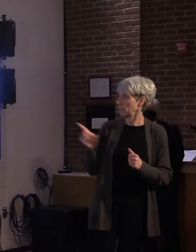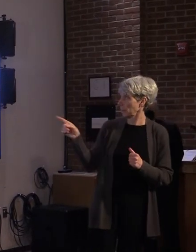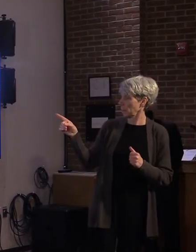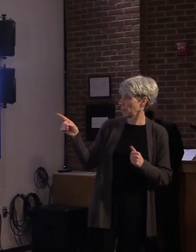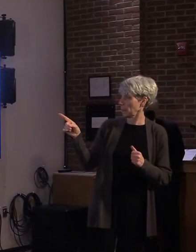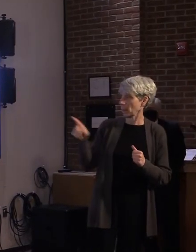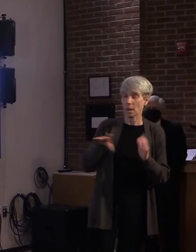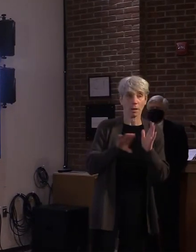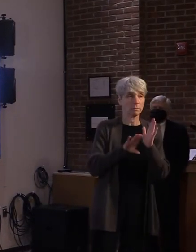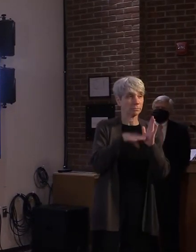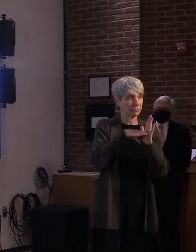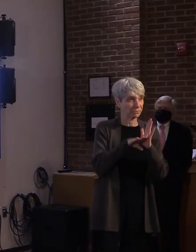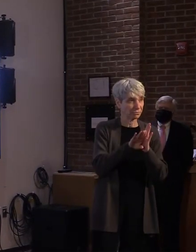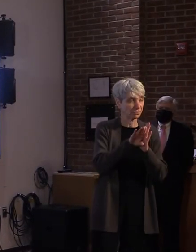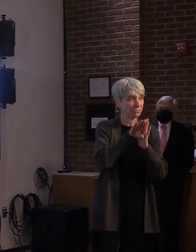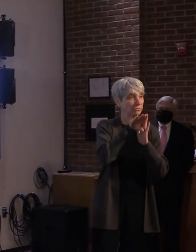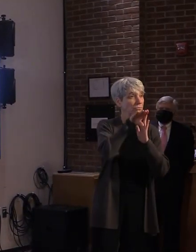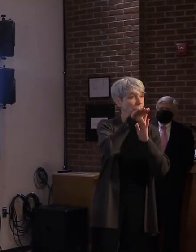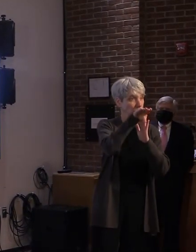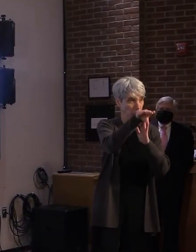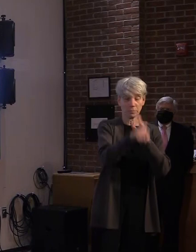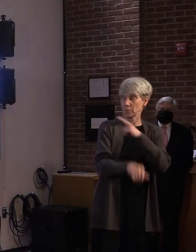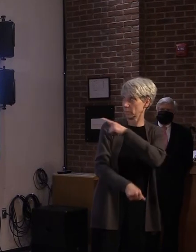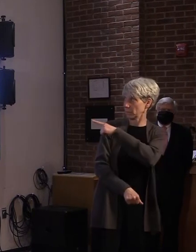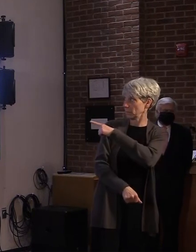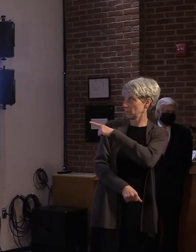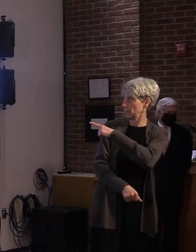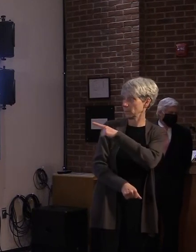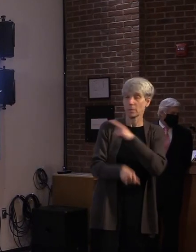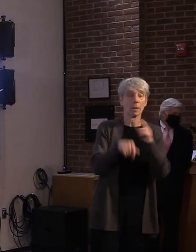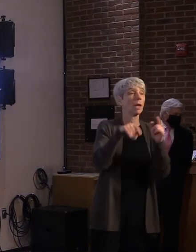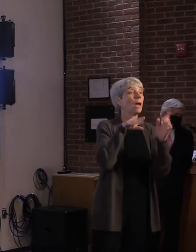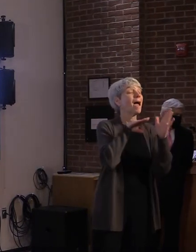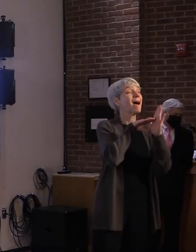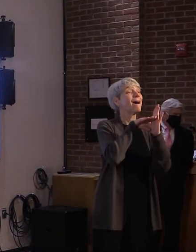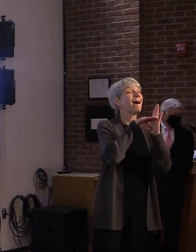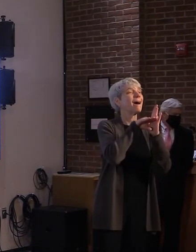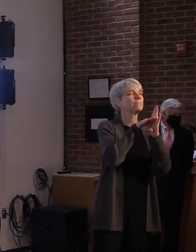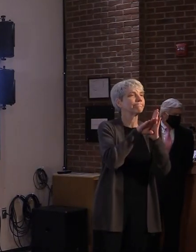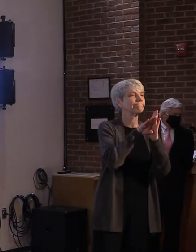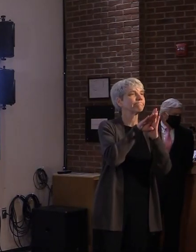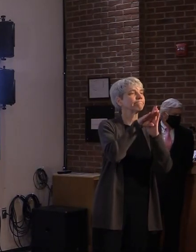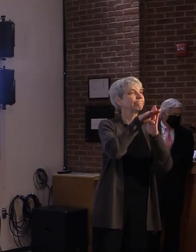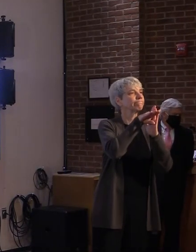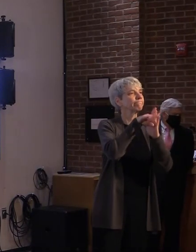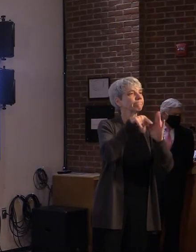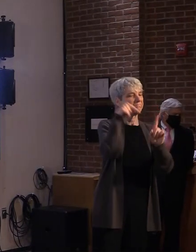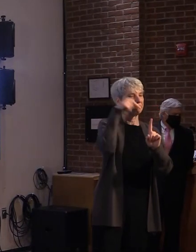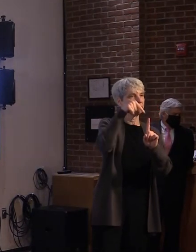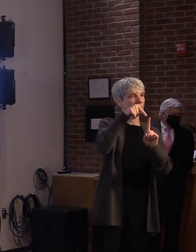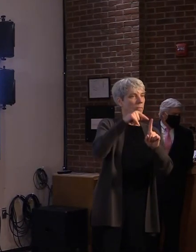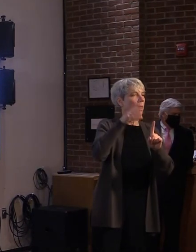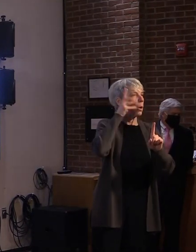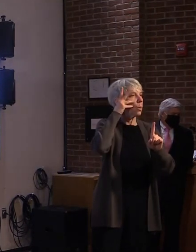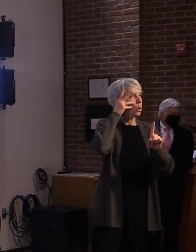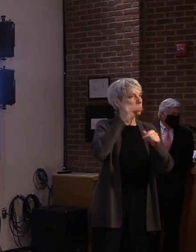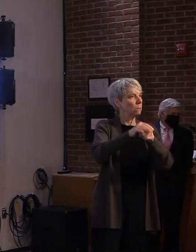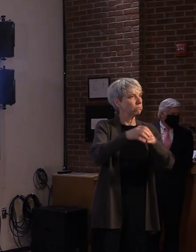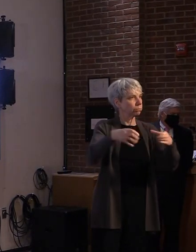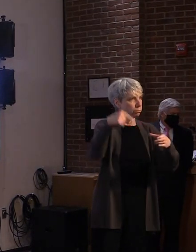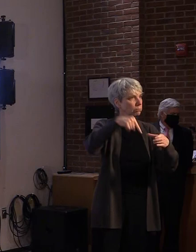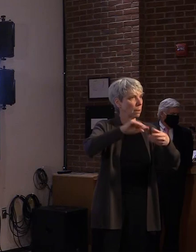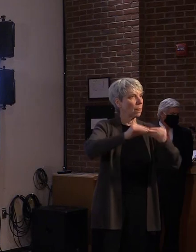cases, and obviously we had a change in the slope of our curve related to the outbreak. You'll